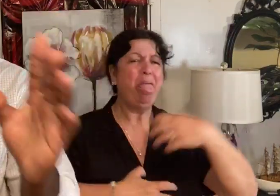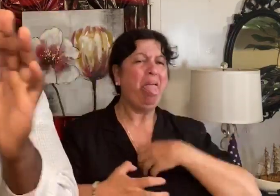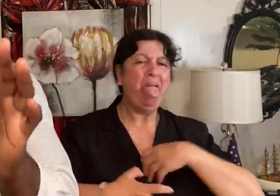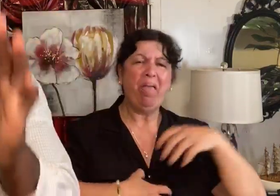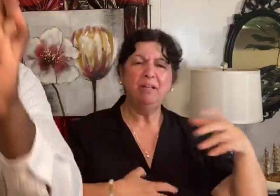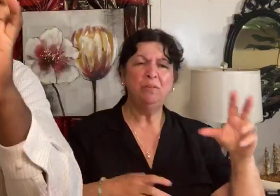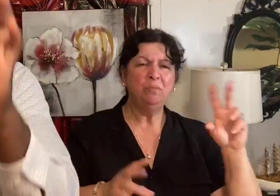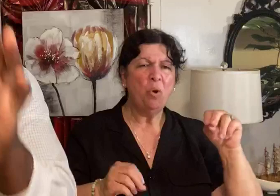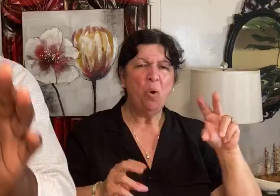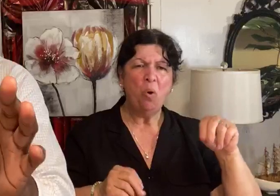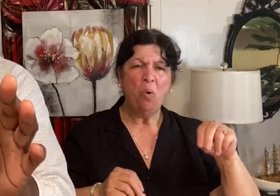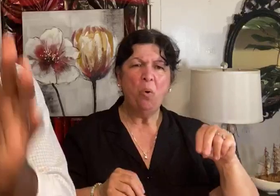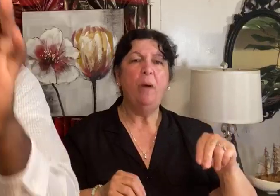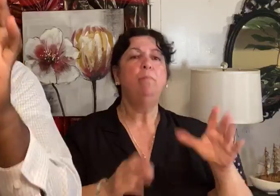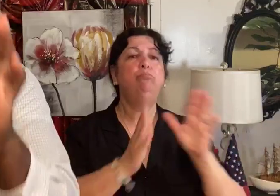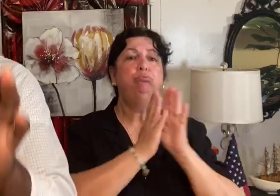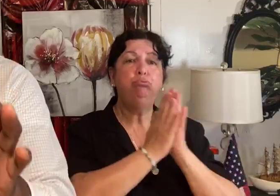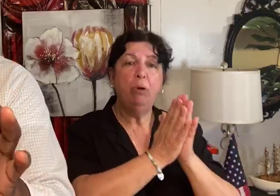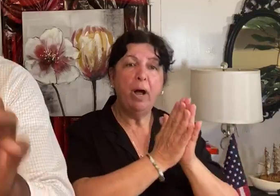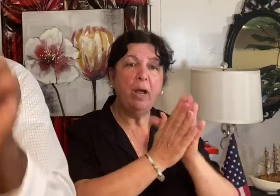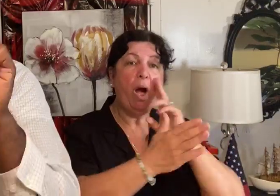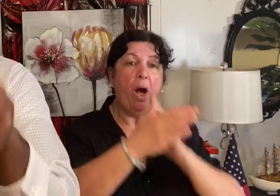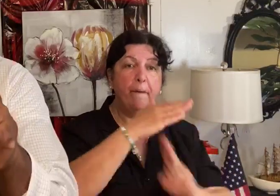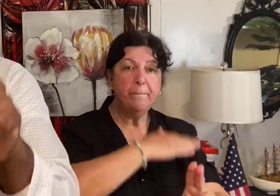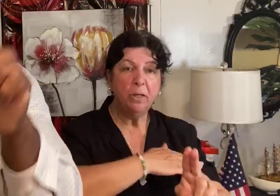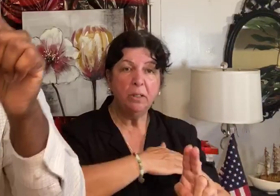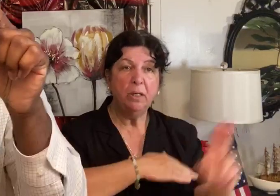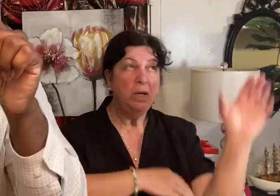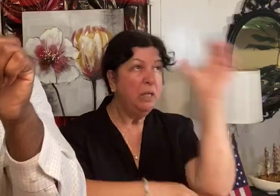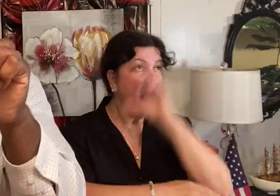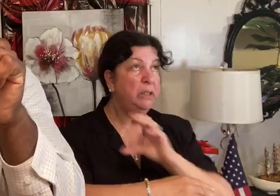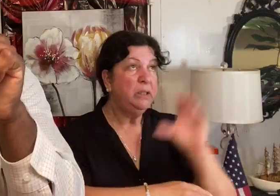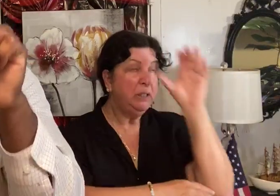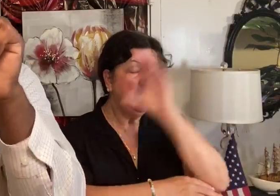and murmur. No, pray, humble,